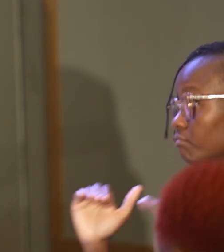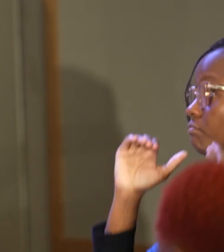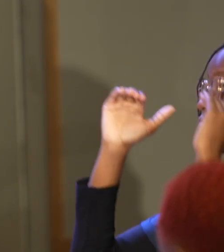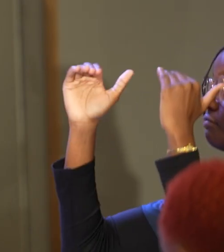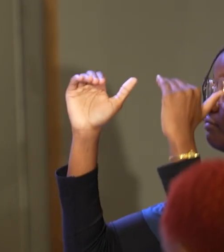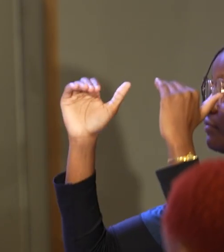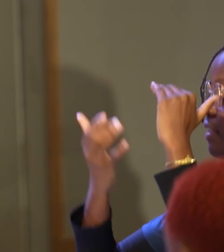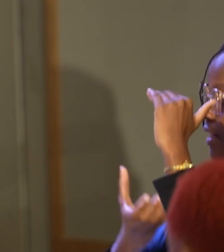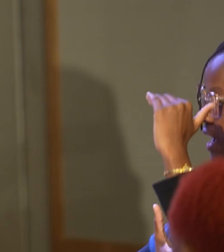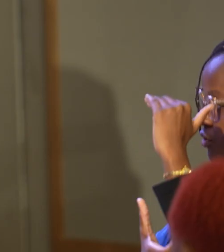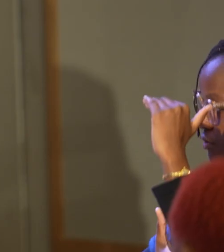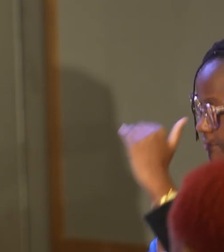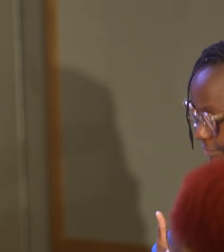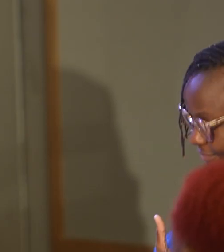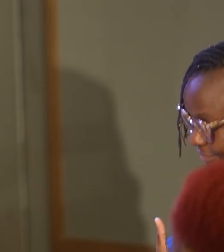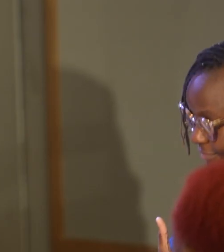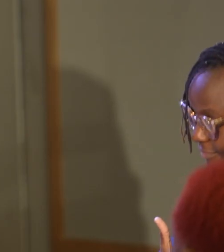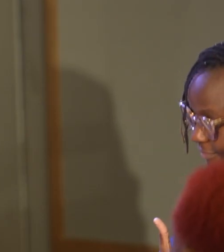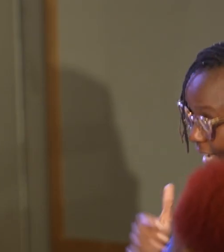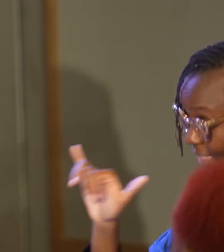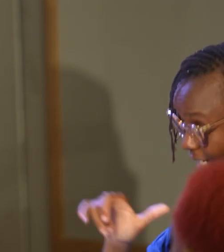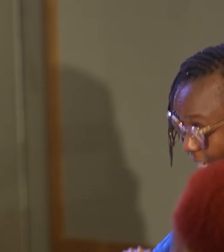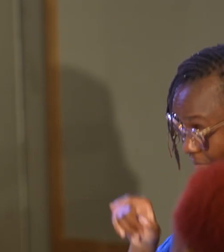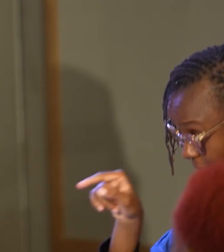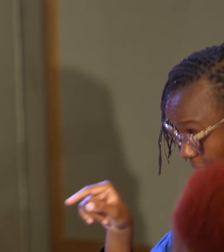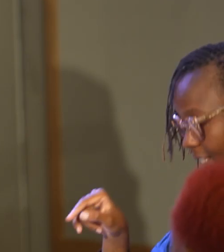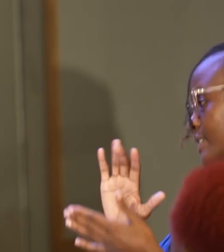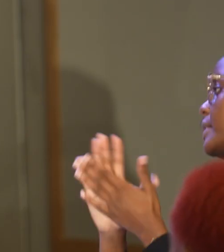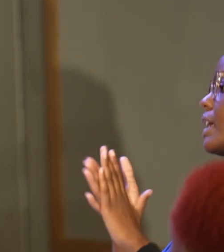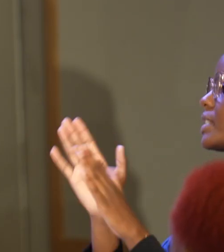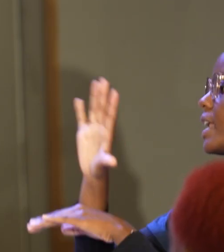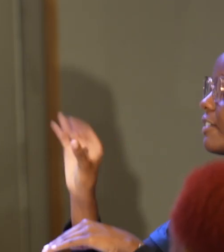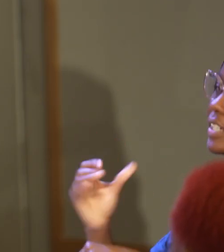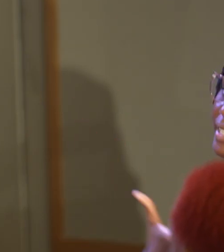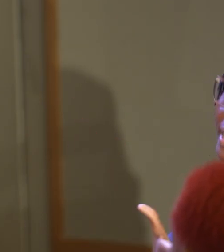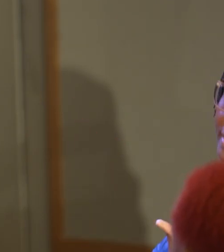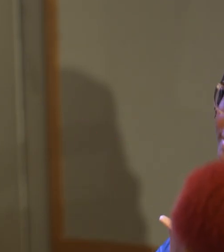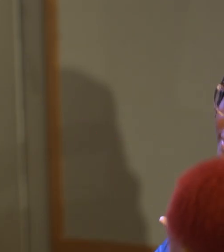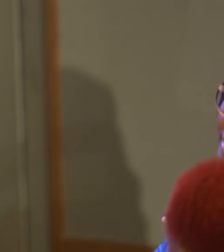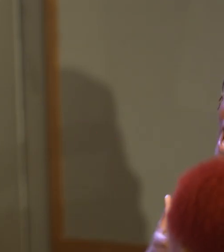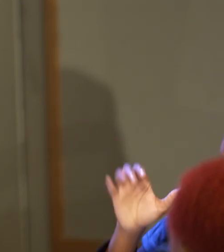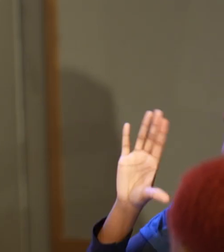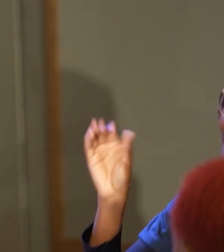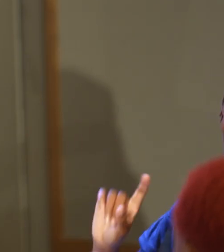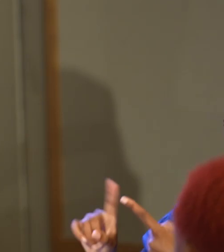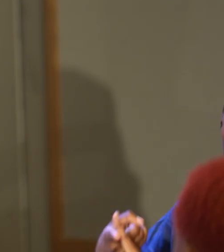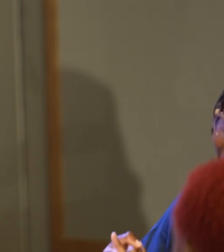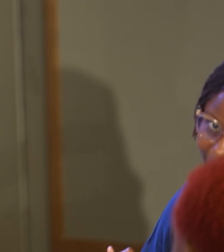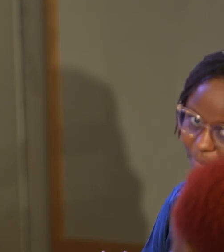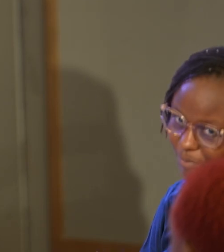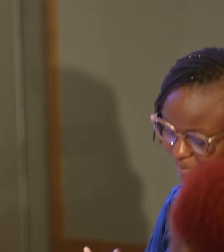our standards, and they become African standards. That process, because we already have a draft,